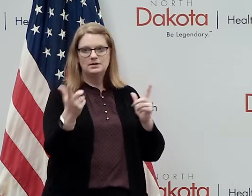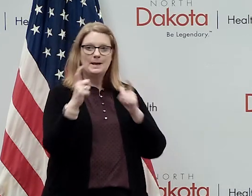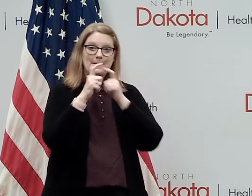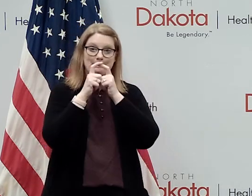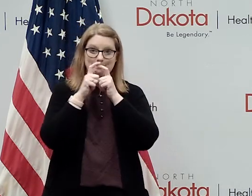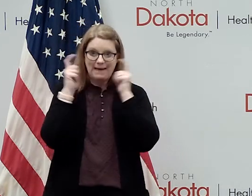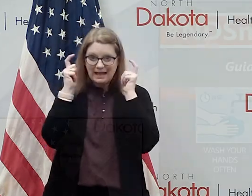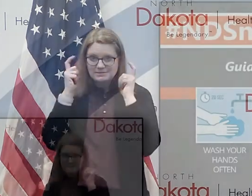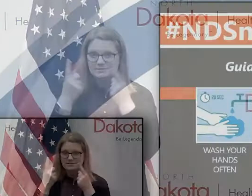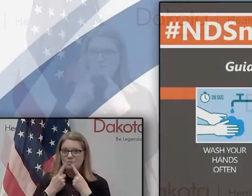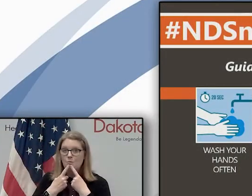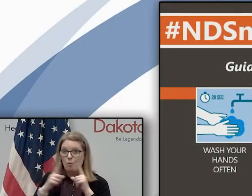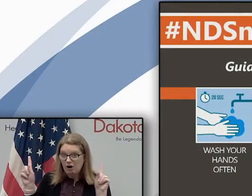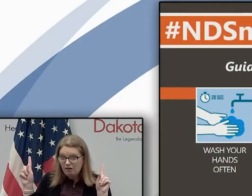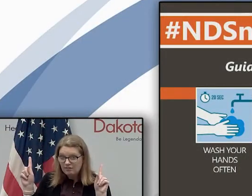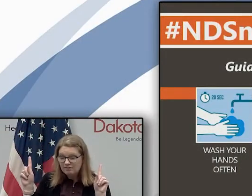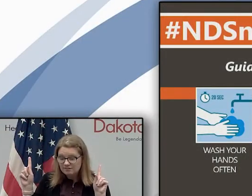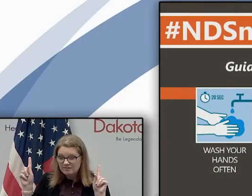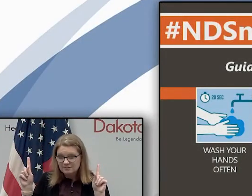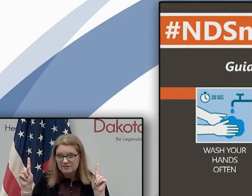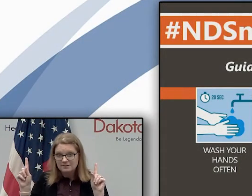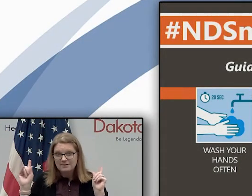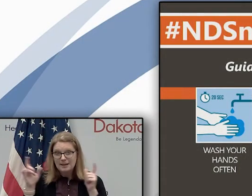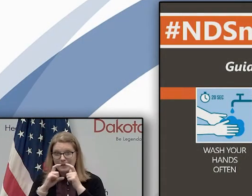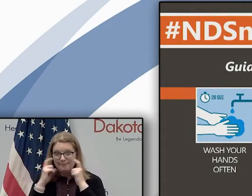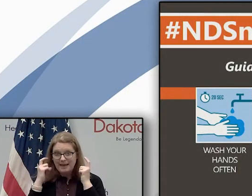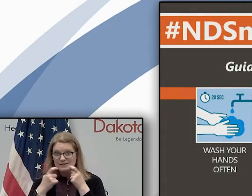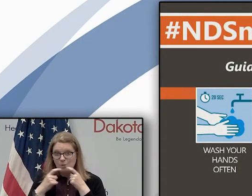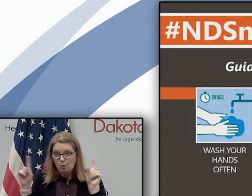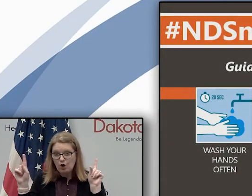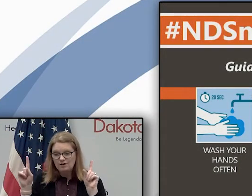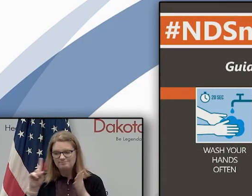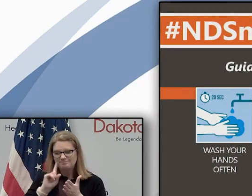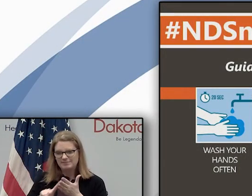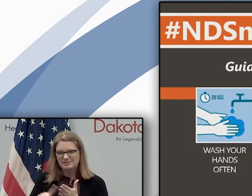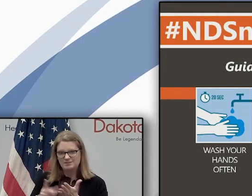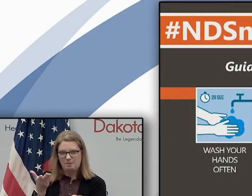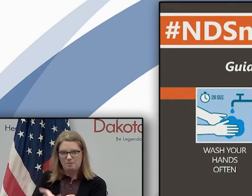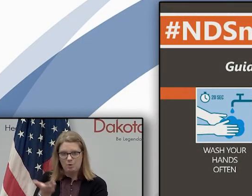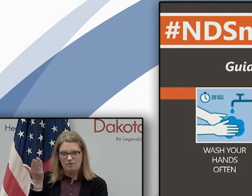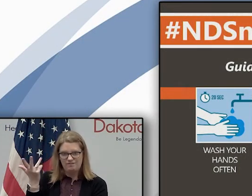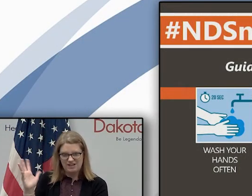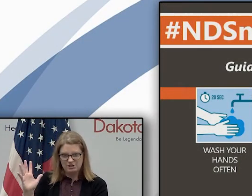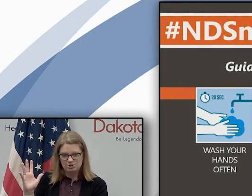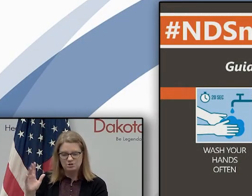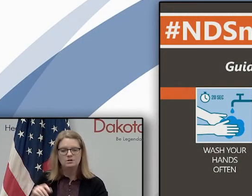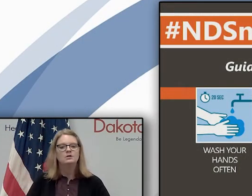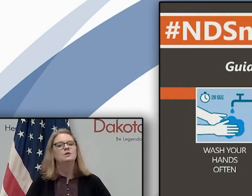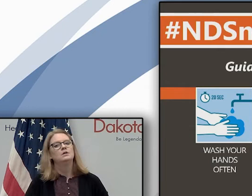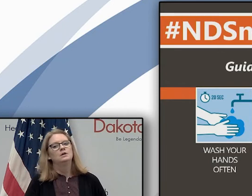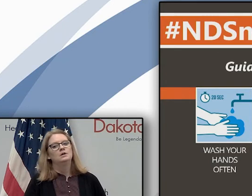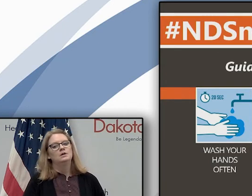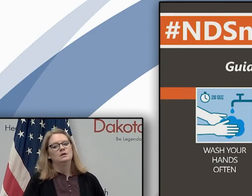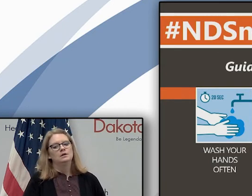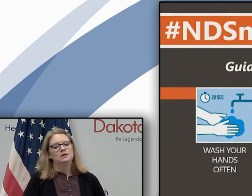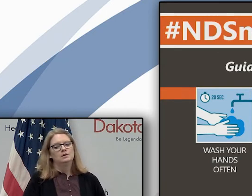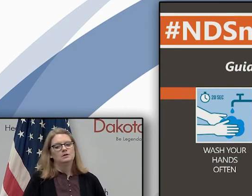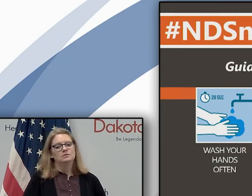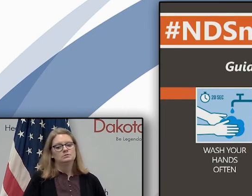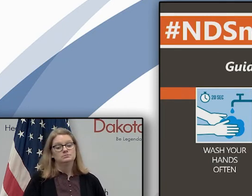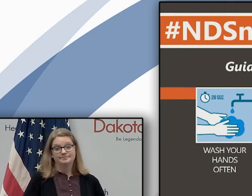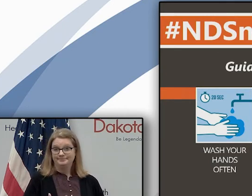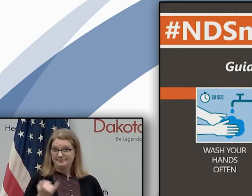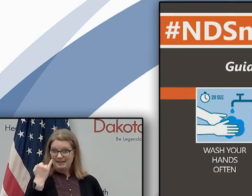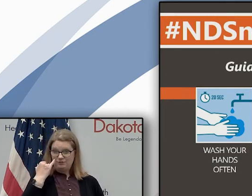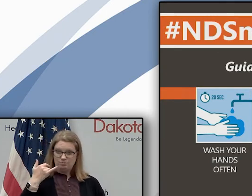work, and lots of studies have shown that. And so let's make sure that particularly